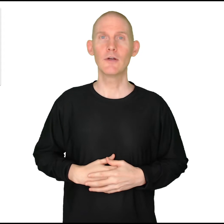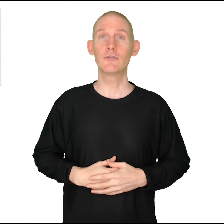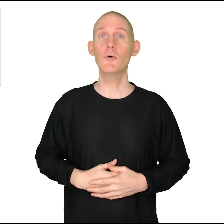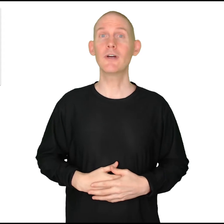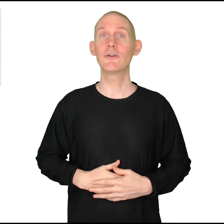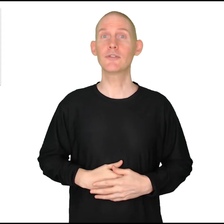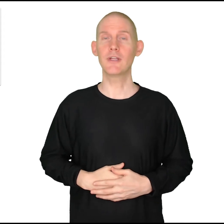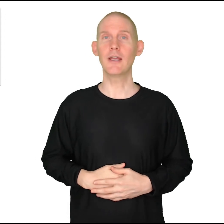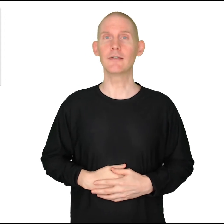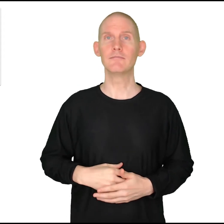Don't understand.